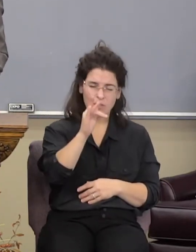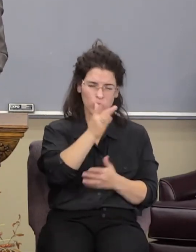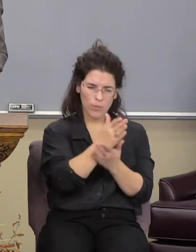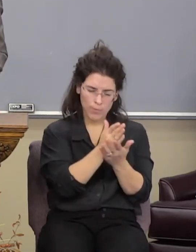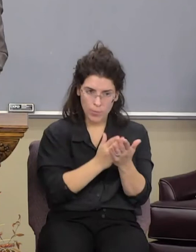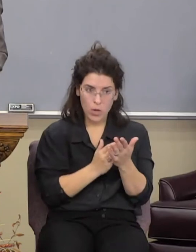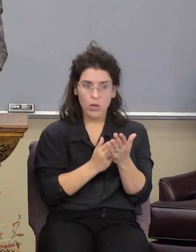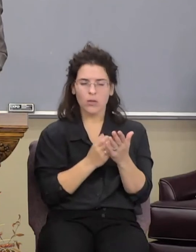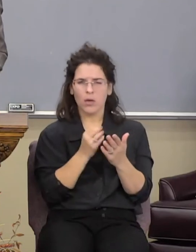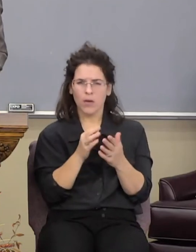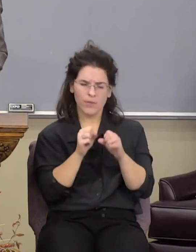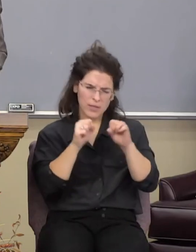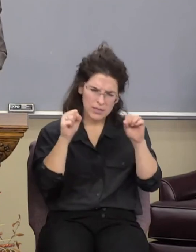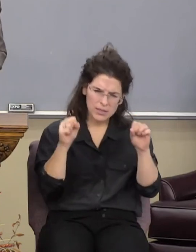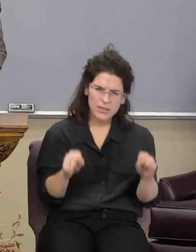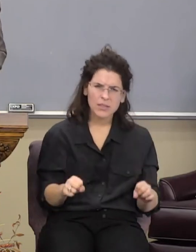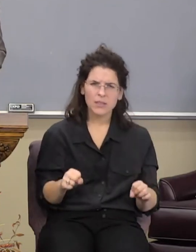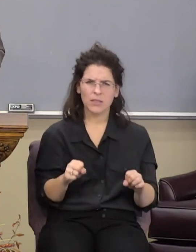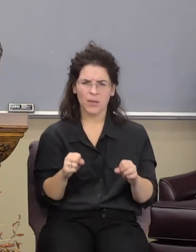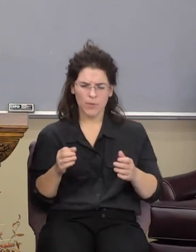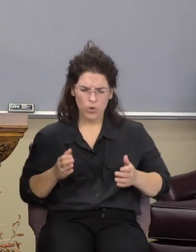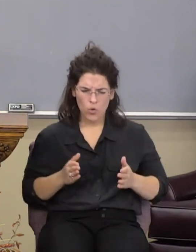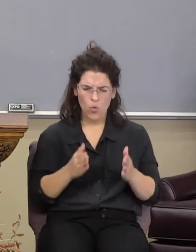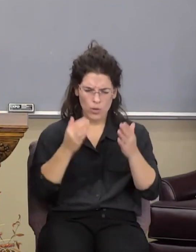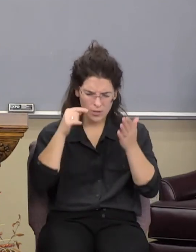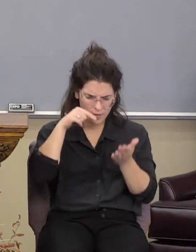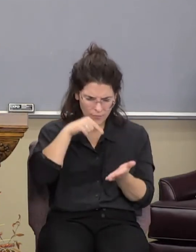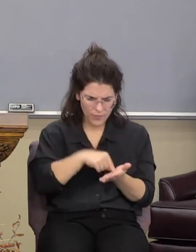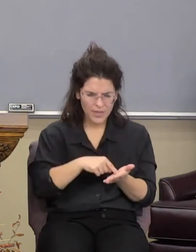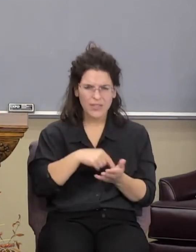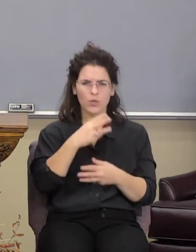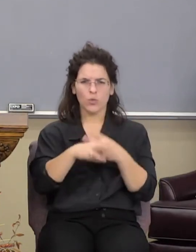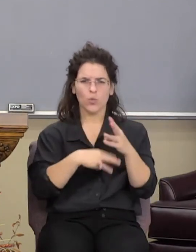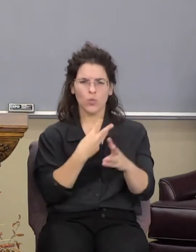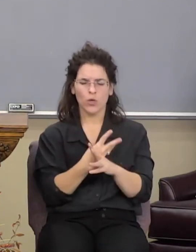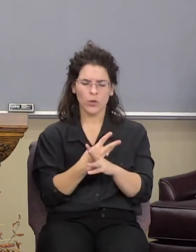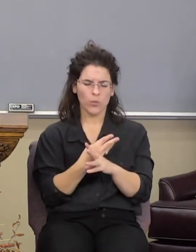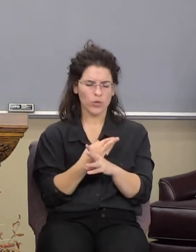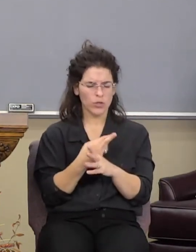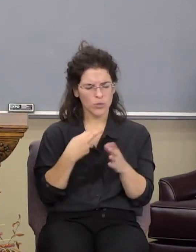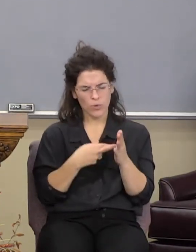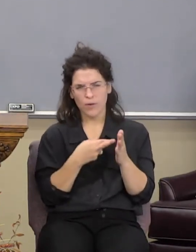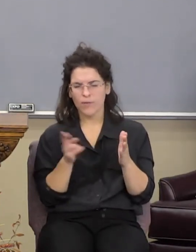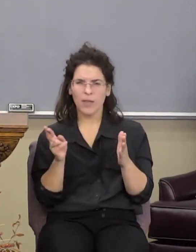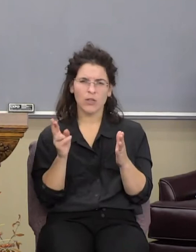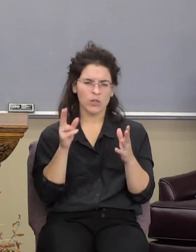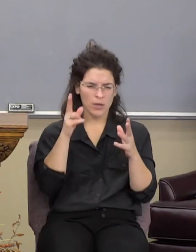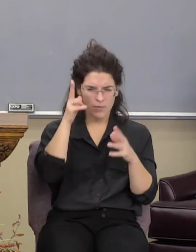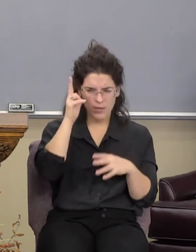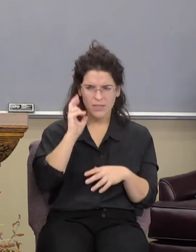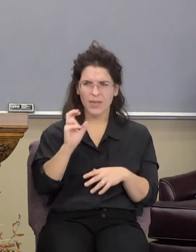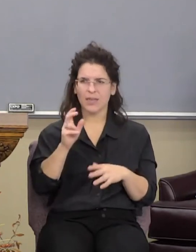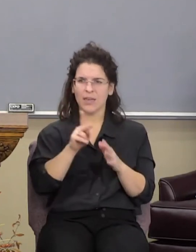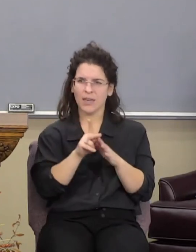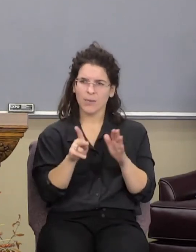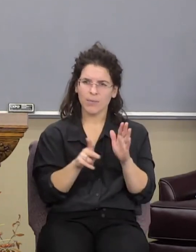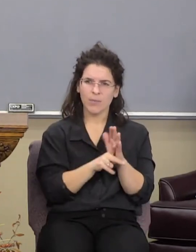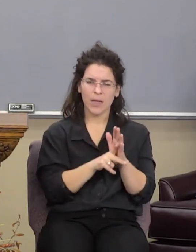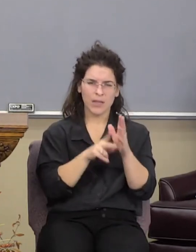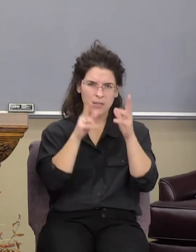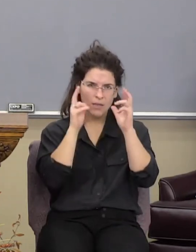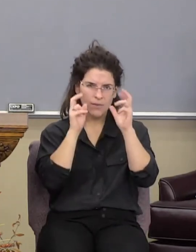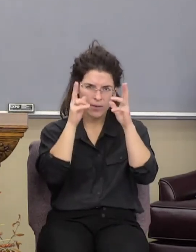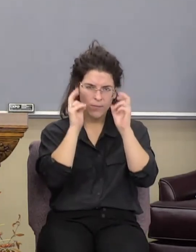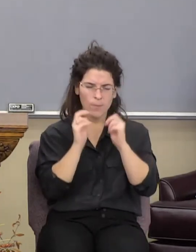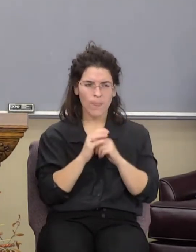aspect of the system and the course of this world, which is a mere reflection of the satanic policy of evil. See,